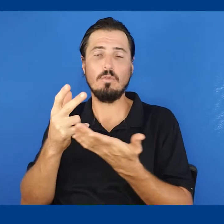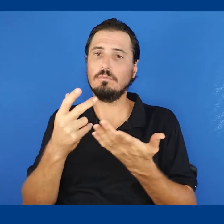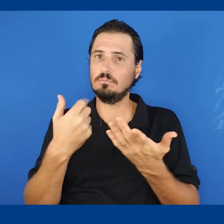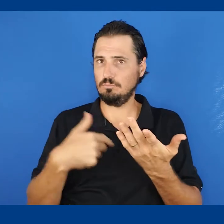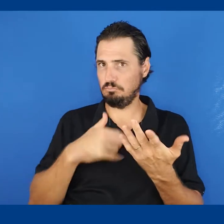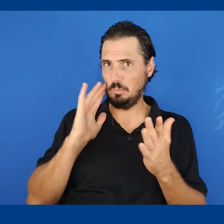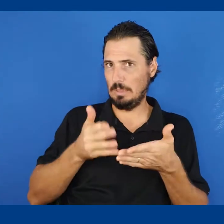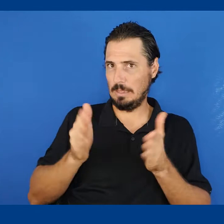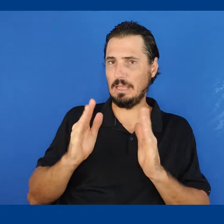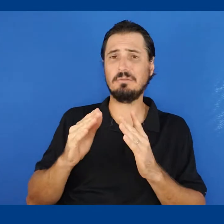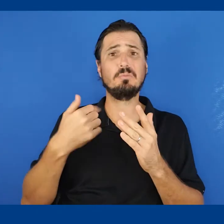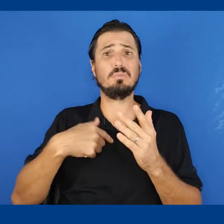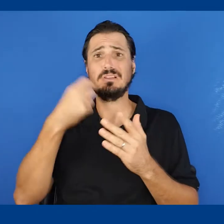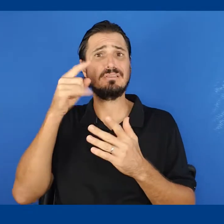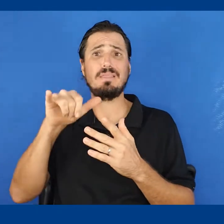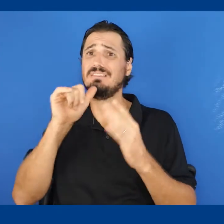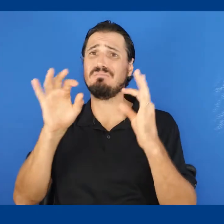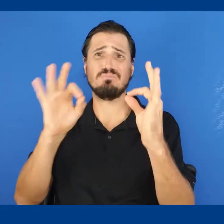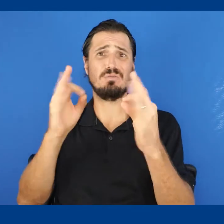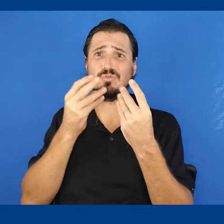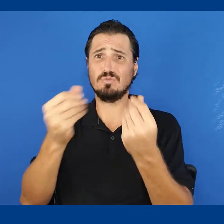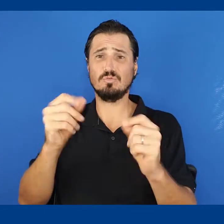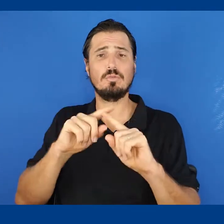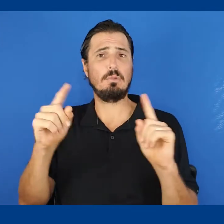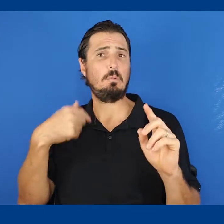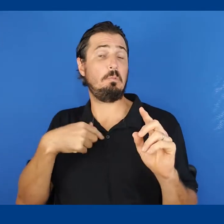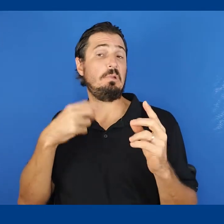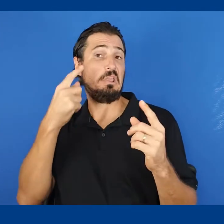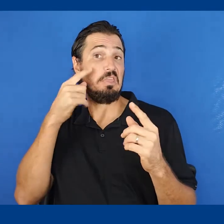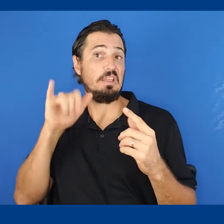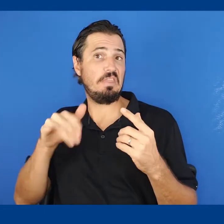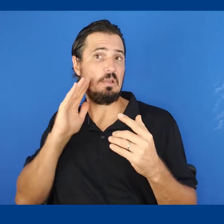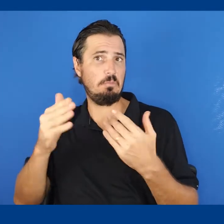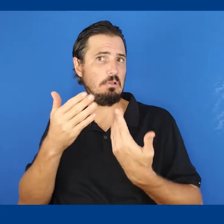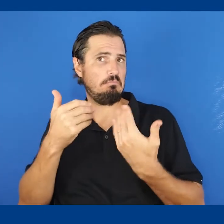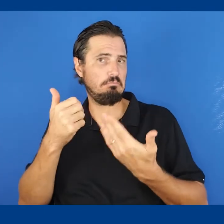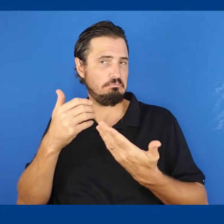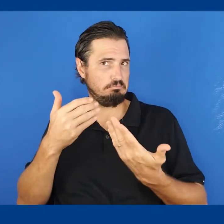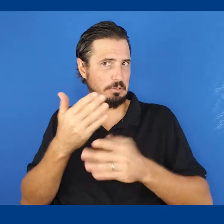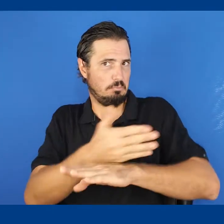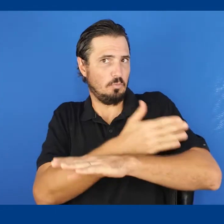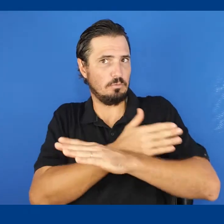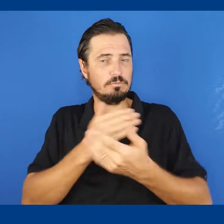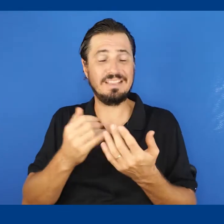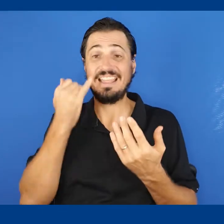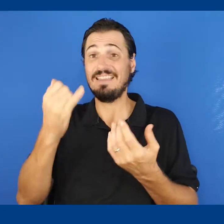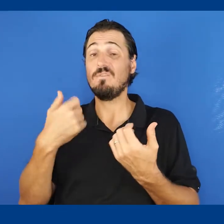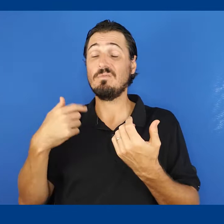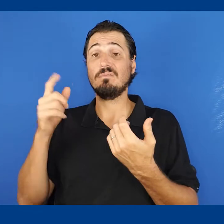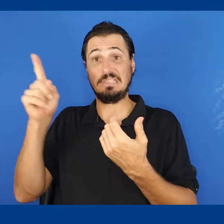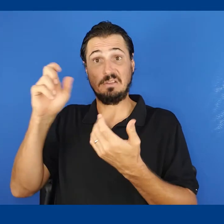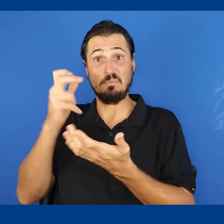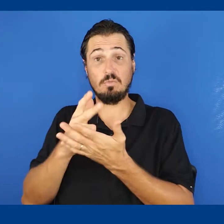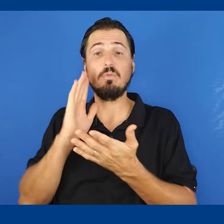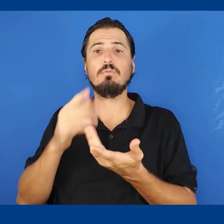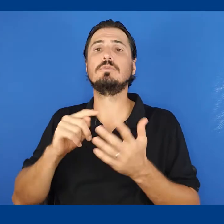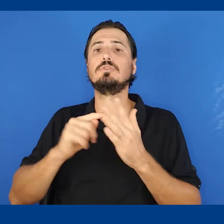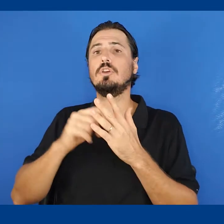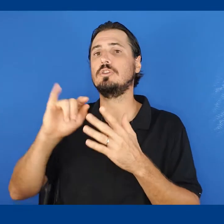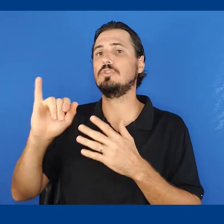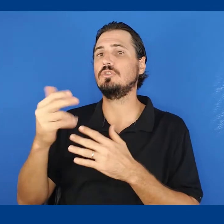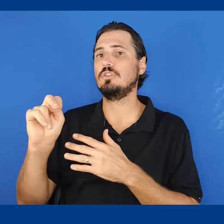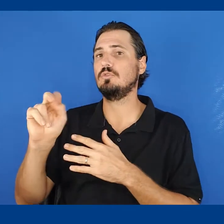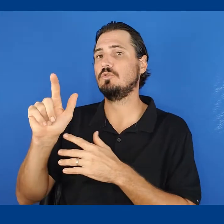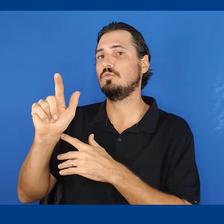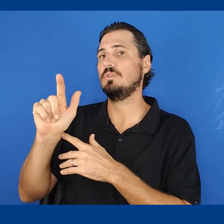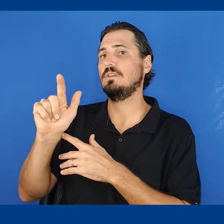make forward progress. If approved, Rule 24 would go into effect on January 5th. This would be a voluntary program for those